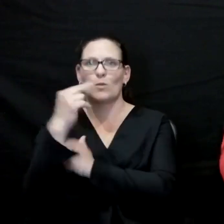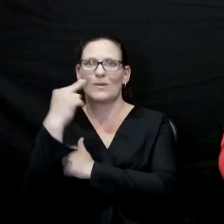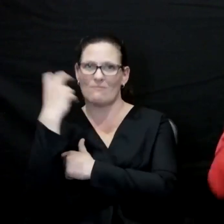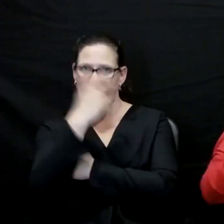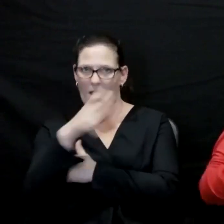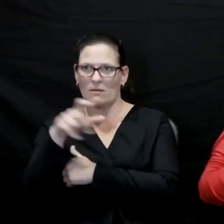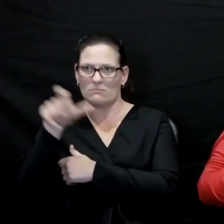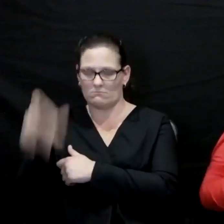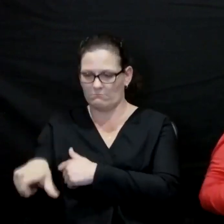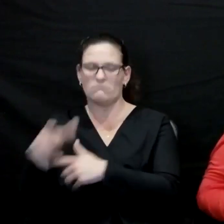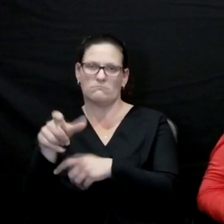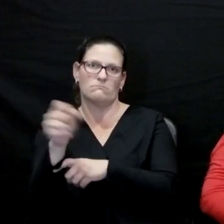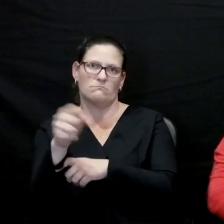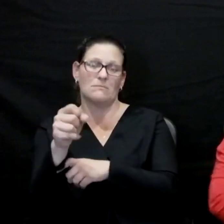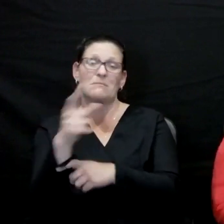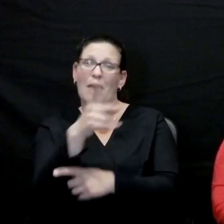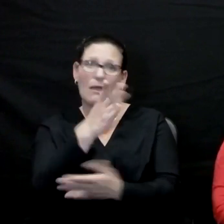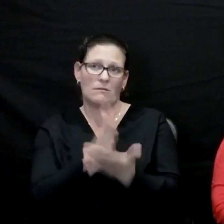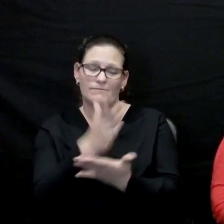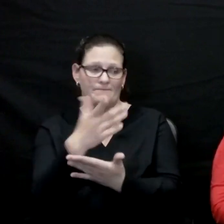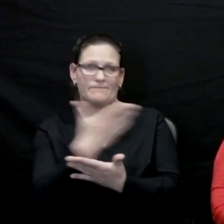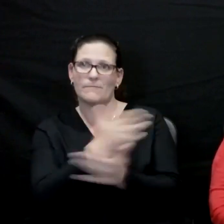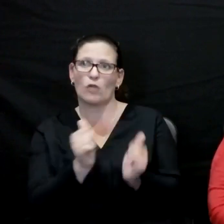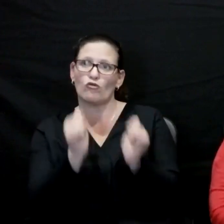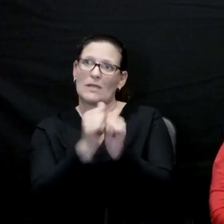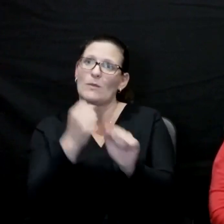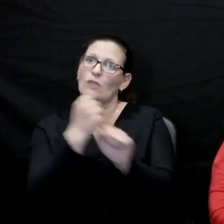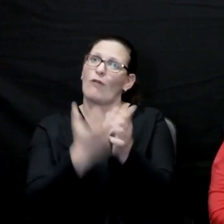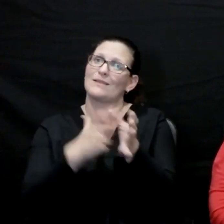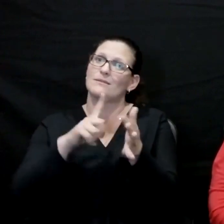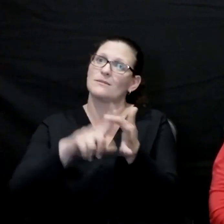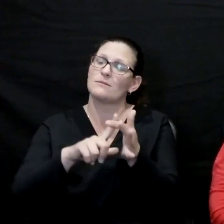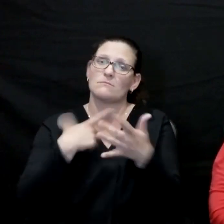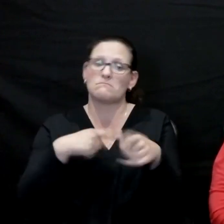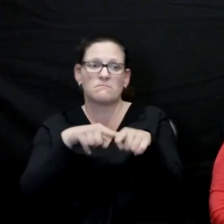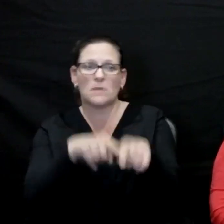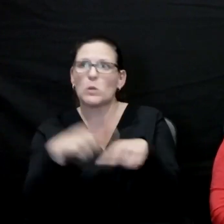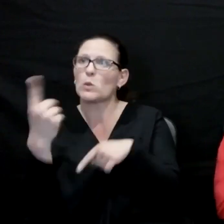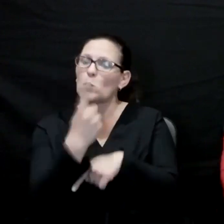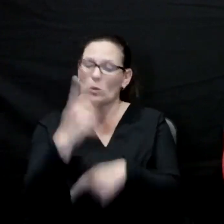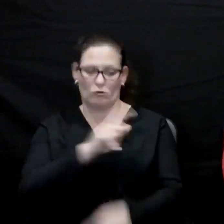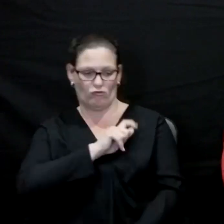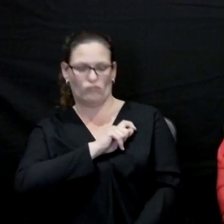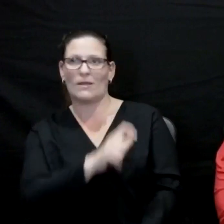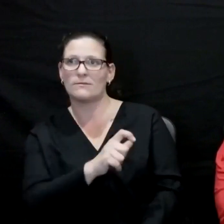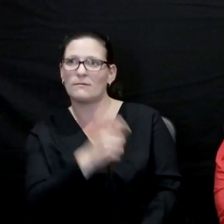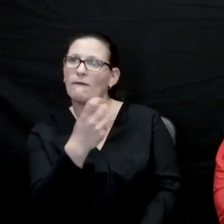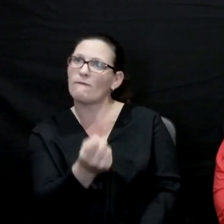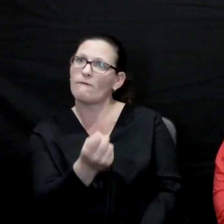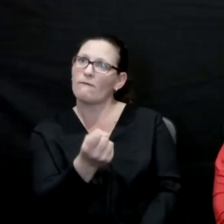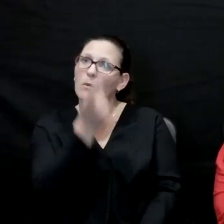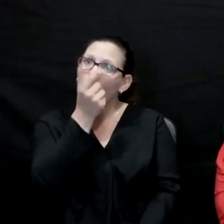anybody you know and trust and that knows you. So it could be a family member, it could be an advocate, could be a